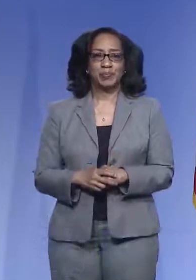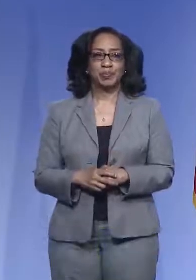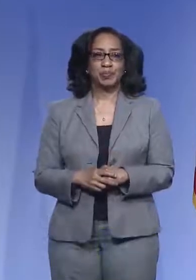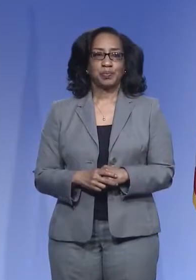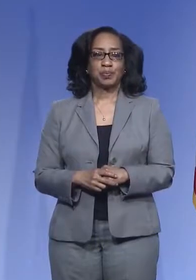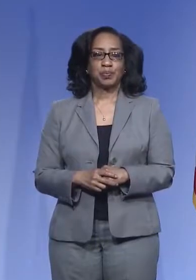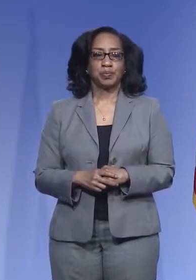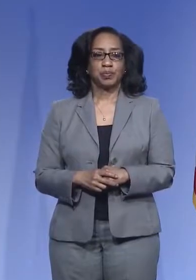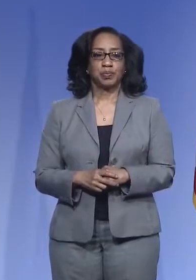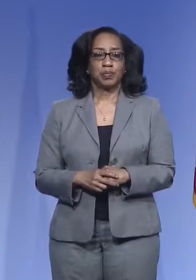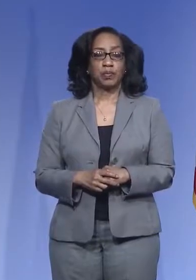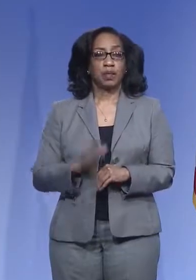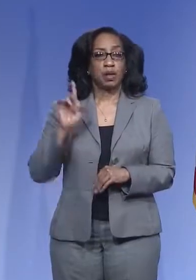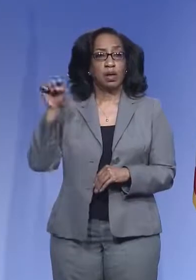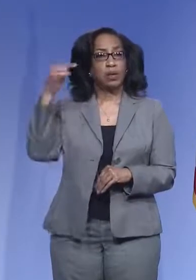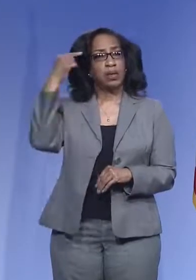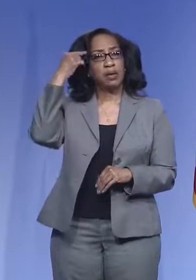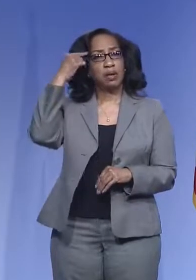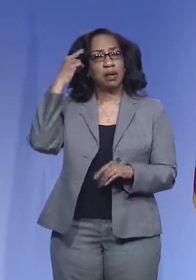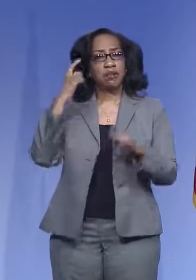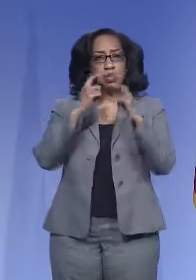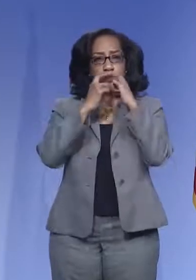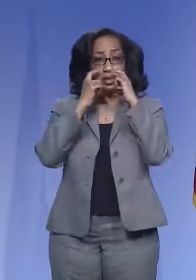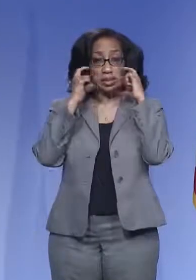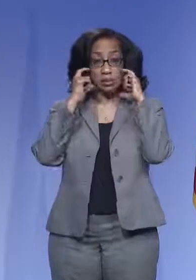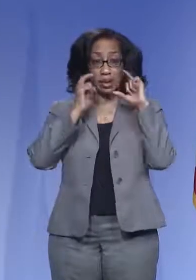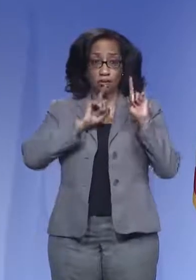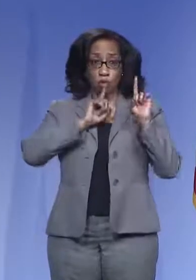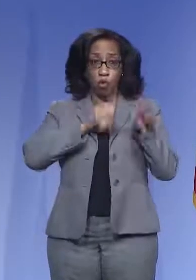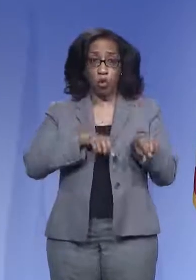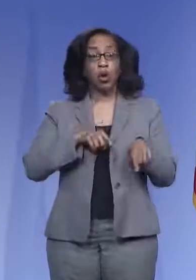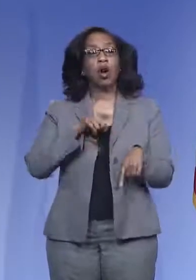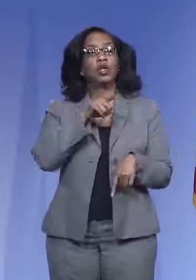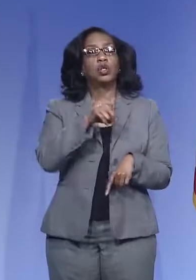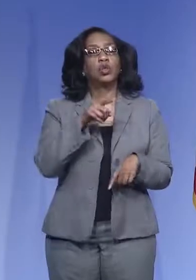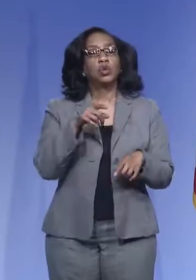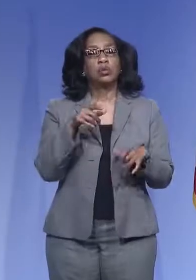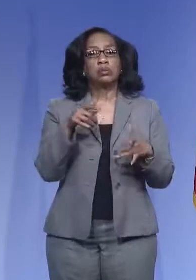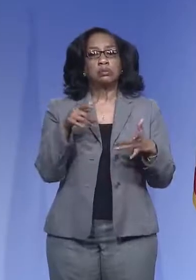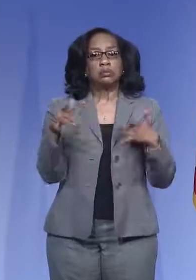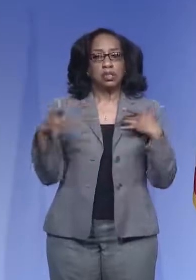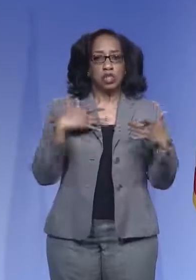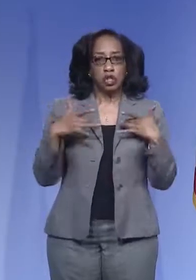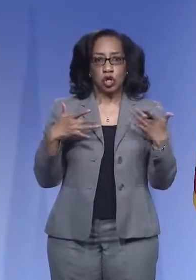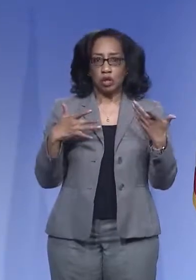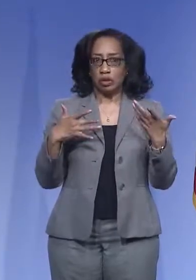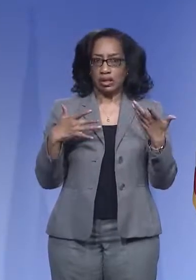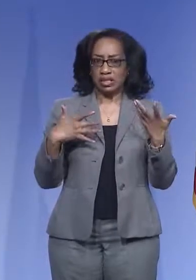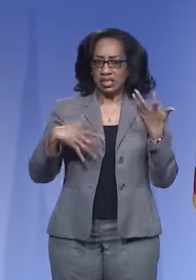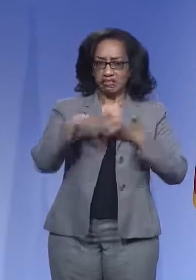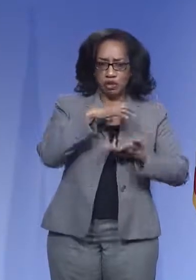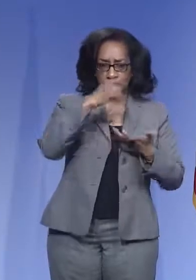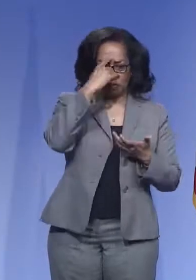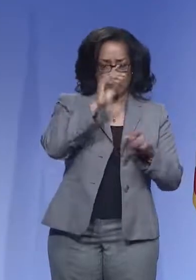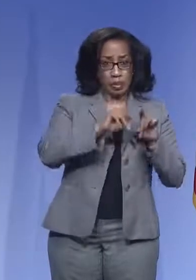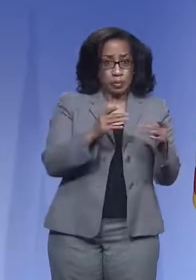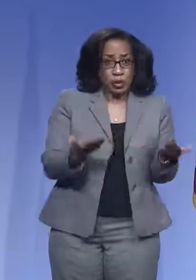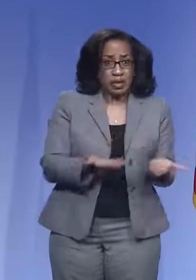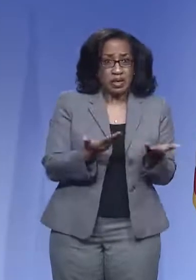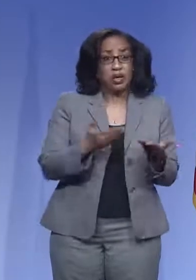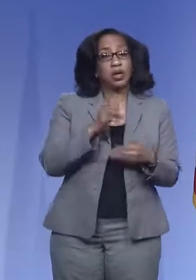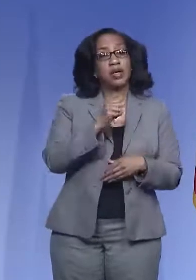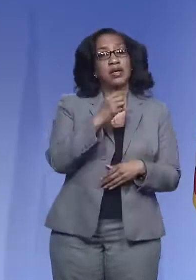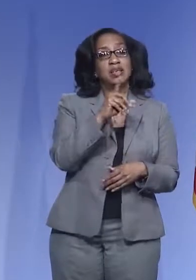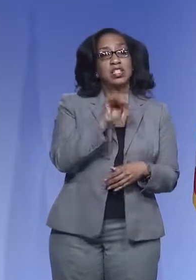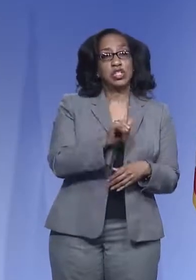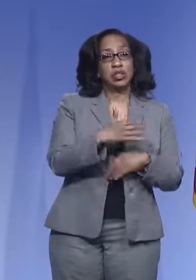Regarding the governor's mask order, are you concerned that it confuses what you're trying to do in Shelby County if surrounding counties have different